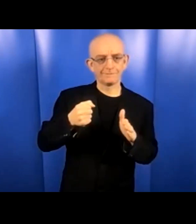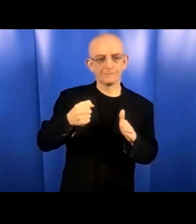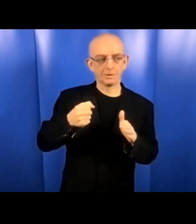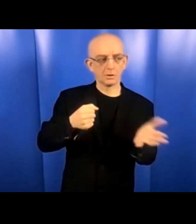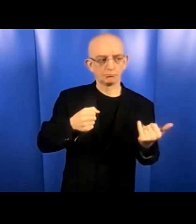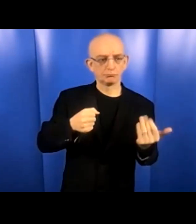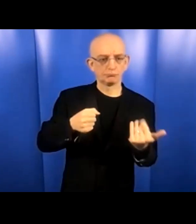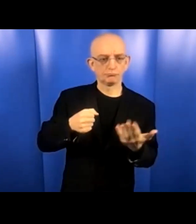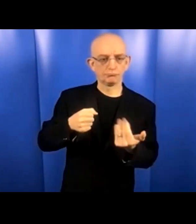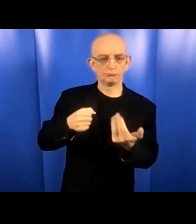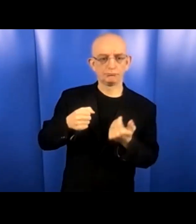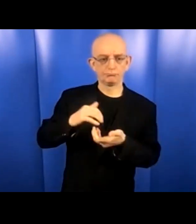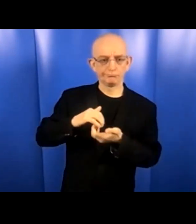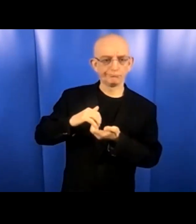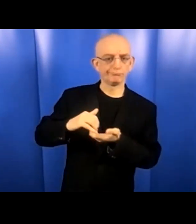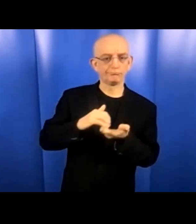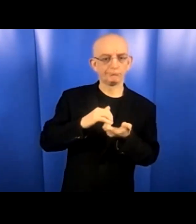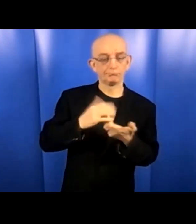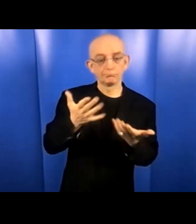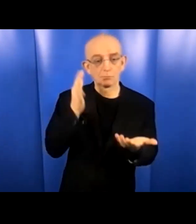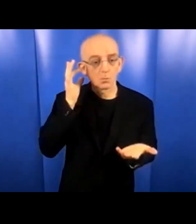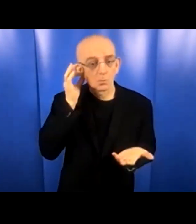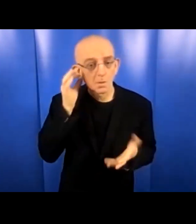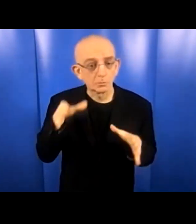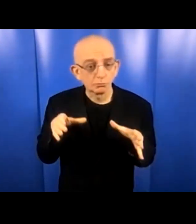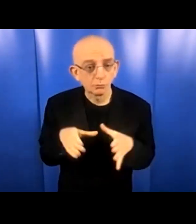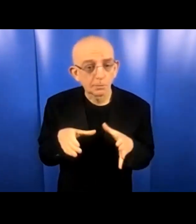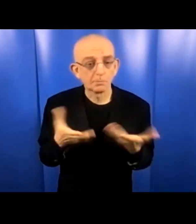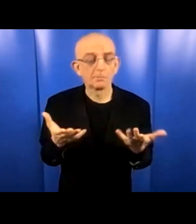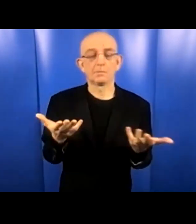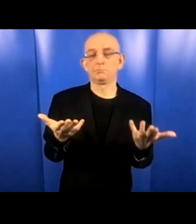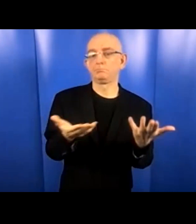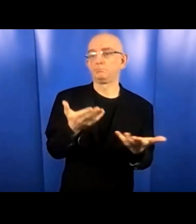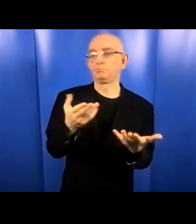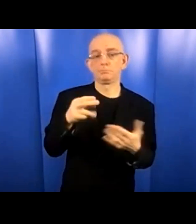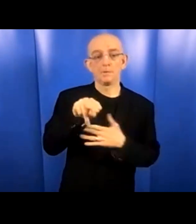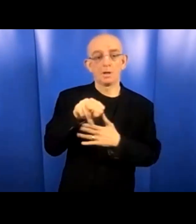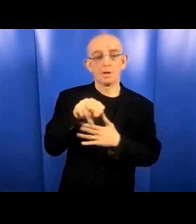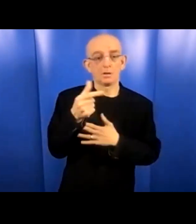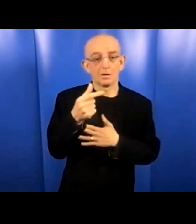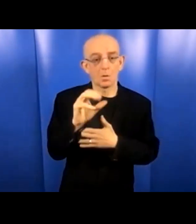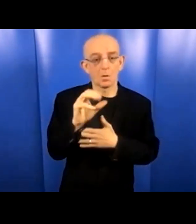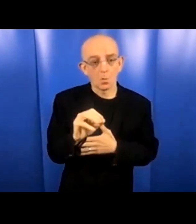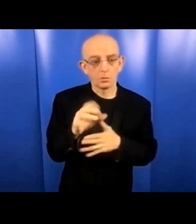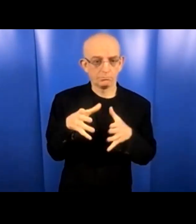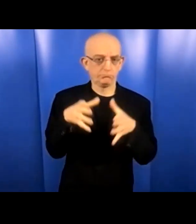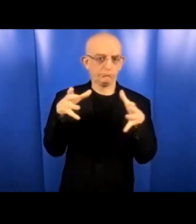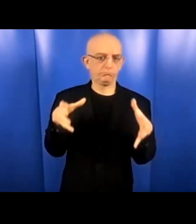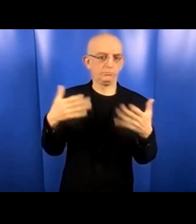because there, as you know, there's a women's major group, there's an NGO major group. So the work that